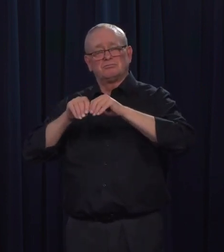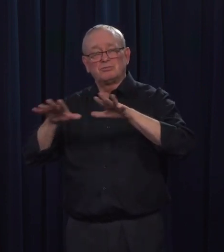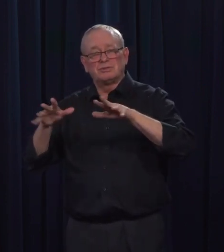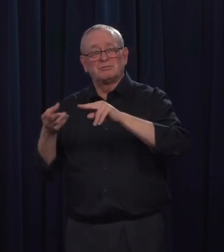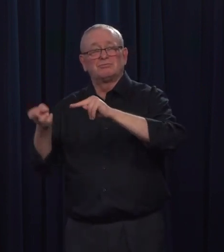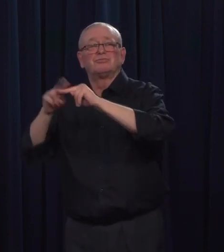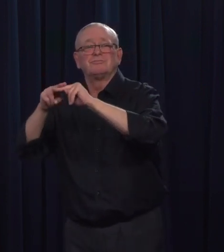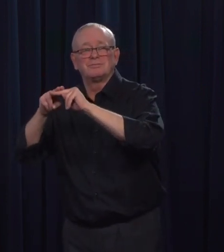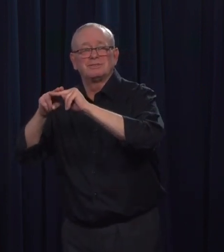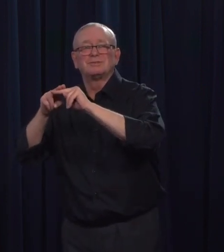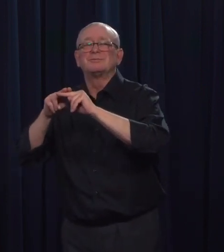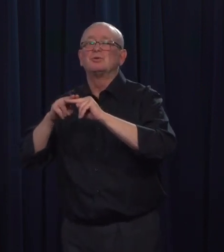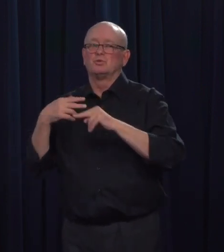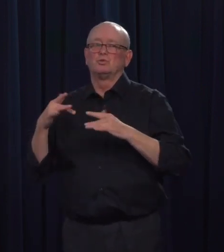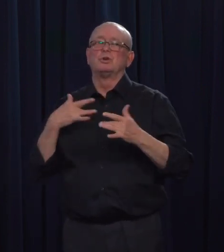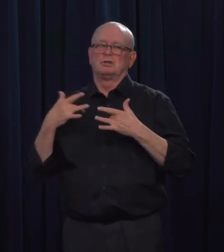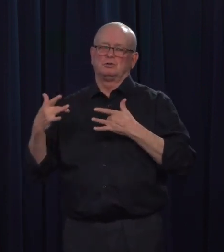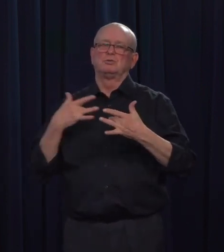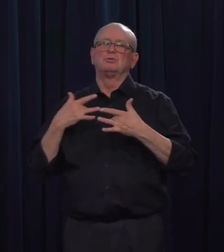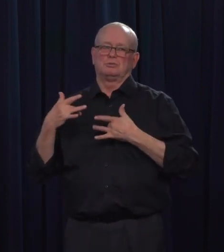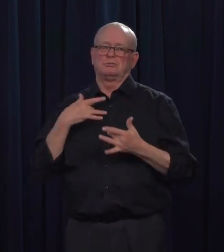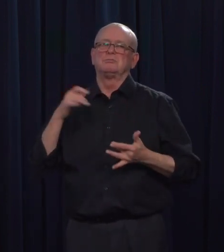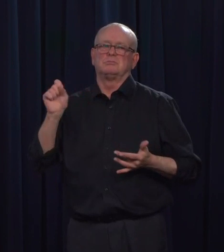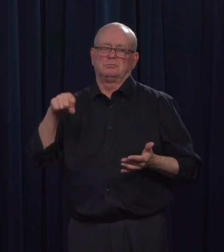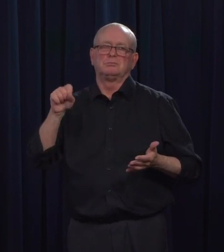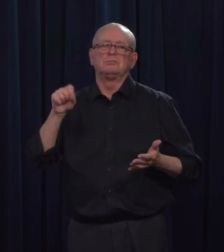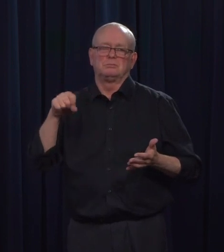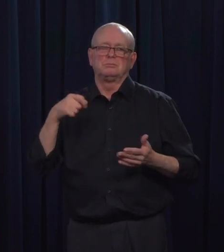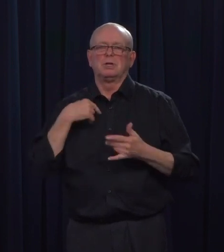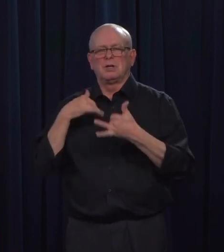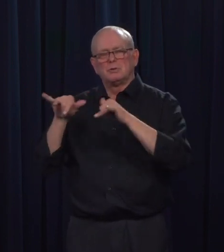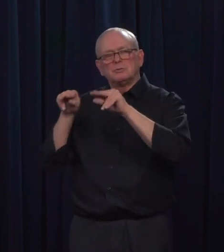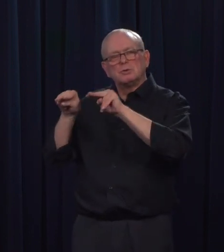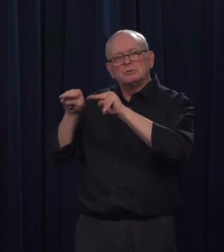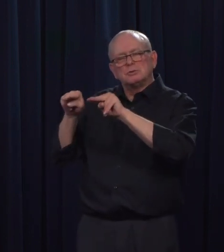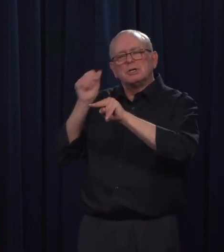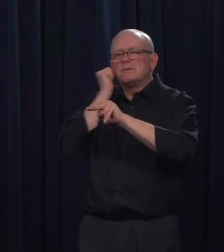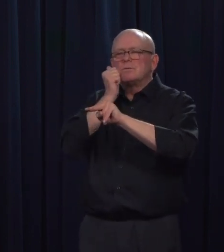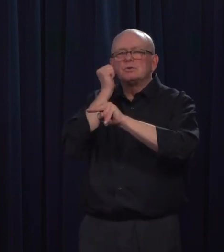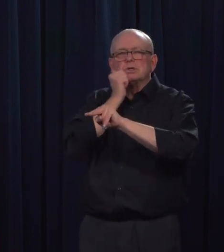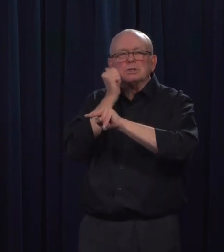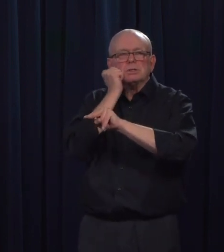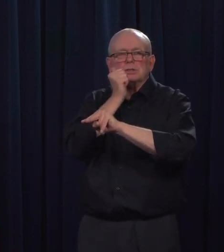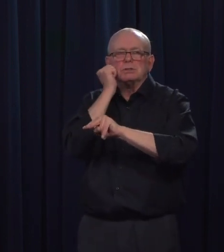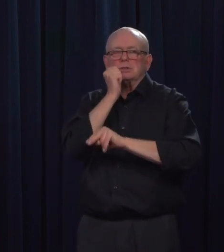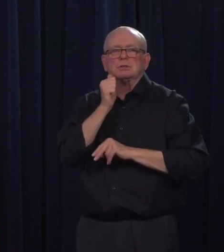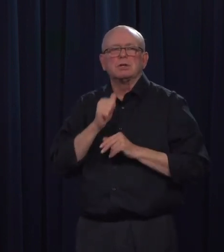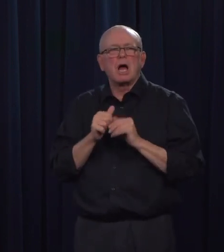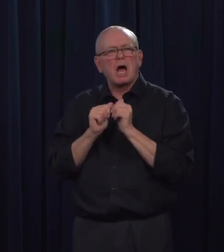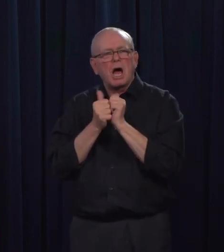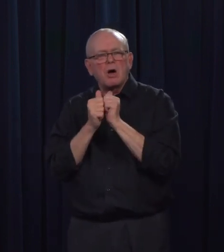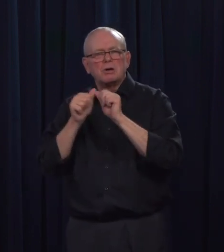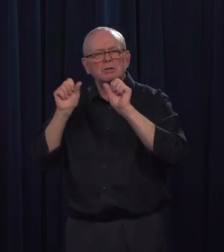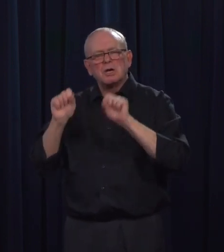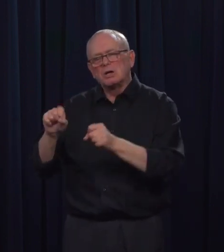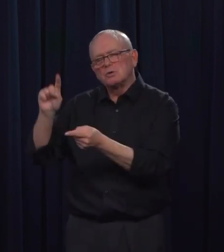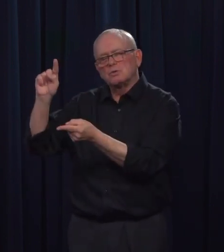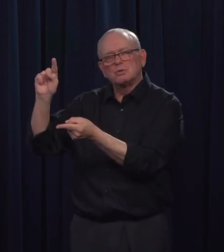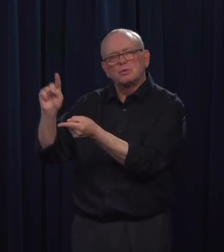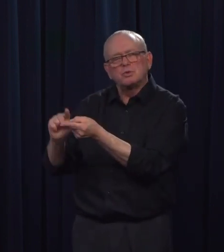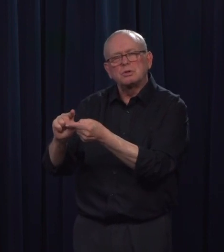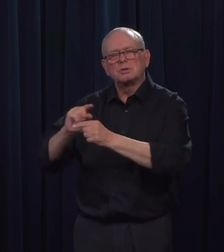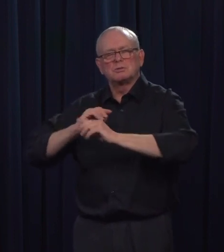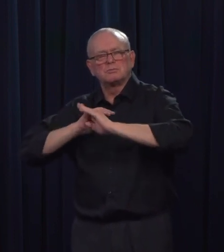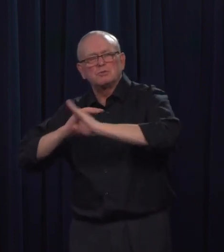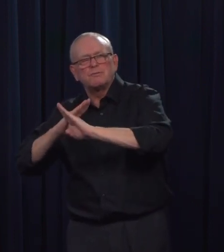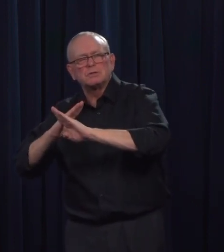so that's always something that we're assessing, again, the numbers, or are there any other measures? And then we take those forward and have those discussions.